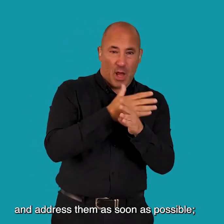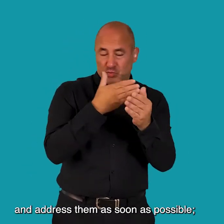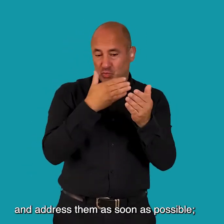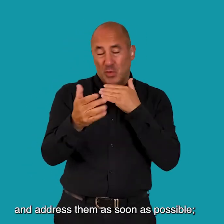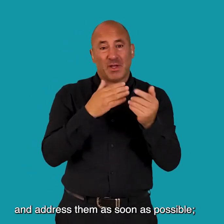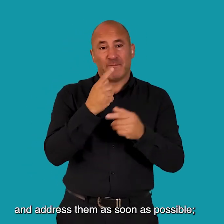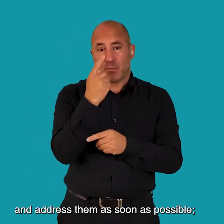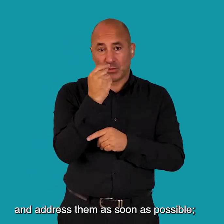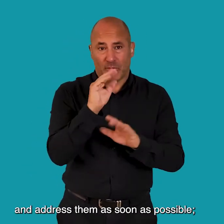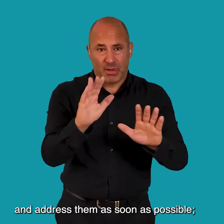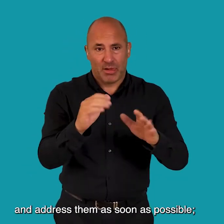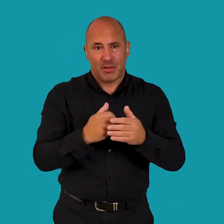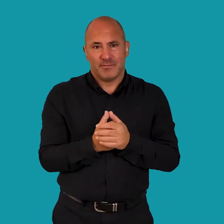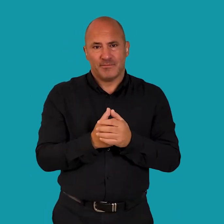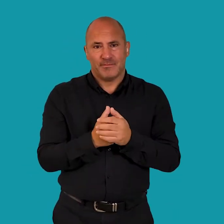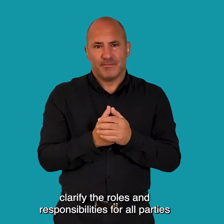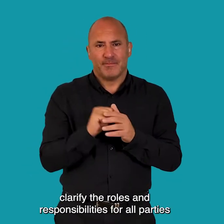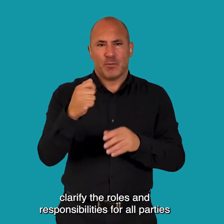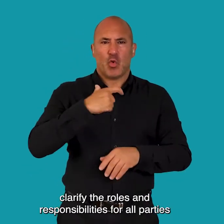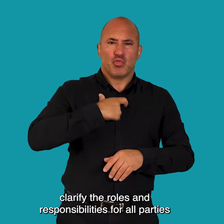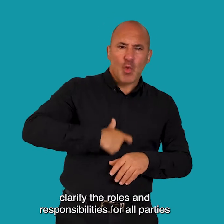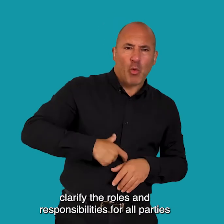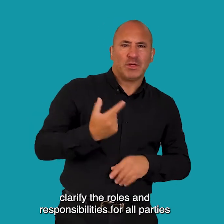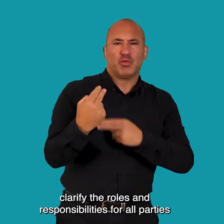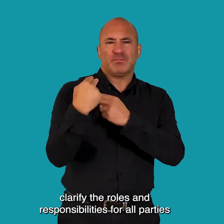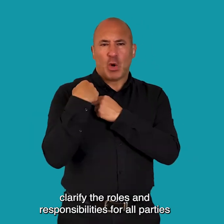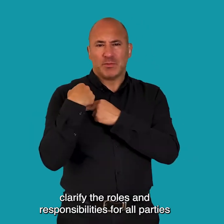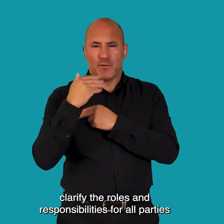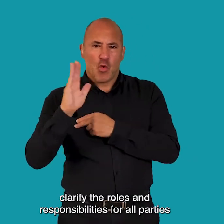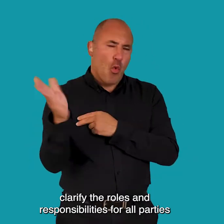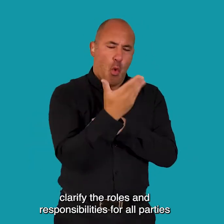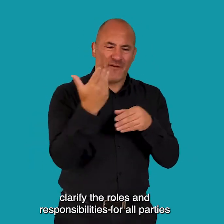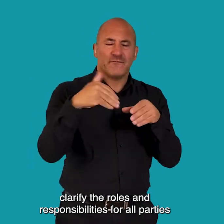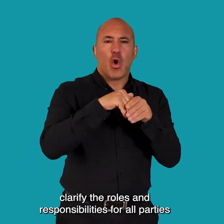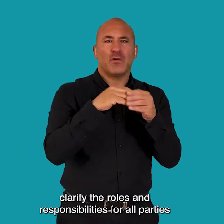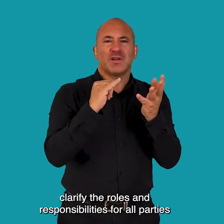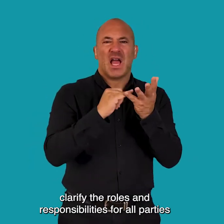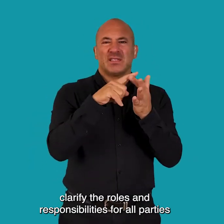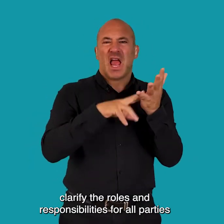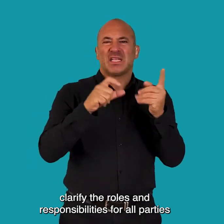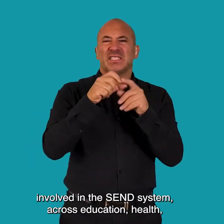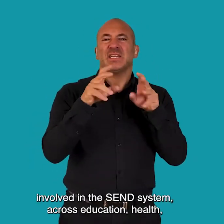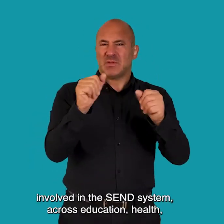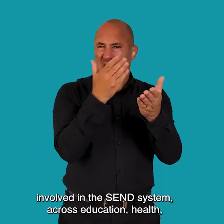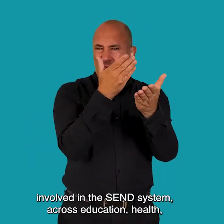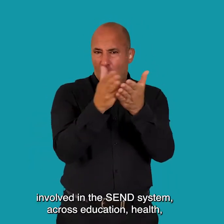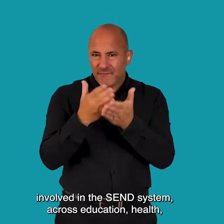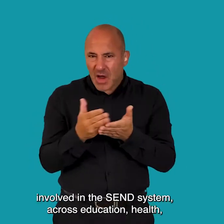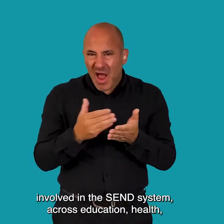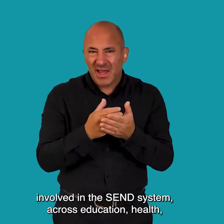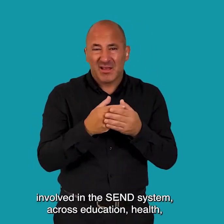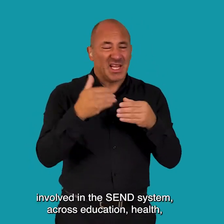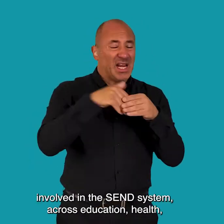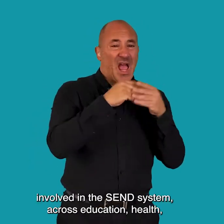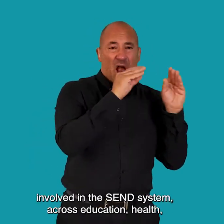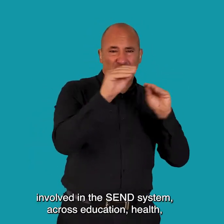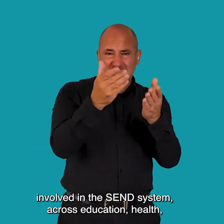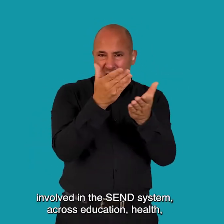soon as possible. Clarify the roles and responsibilities for all parties involved in the SEND system across